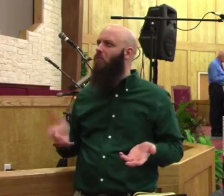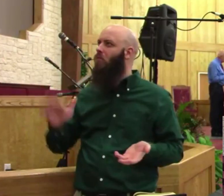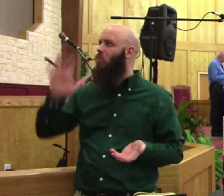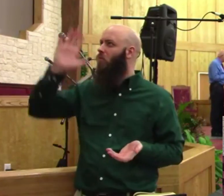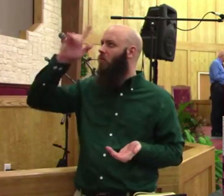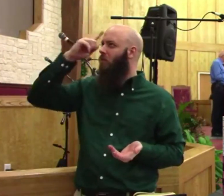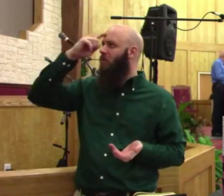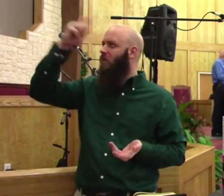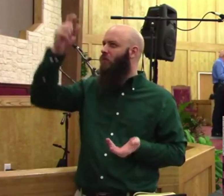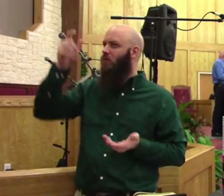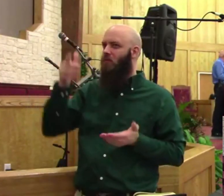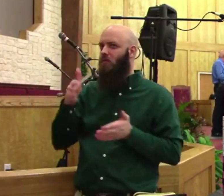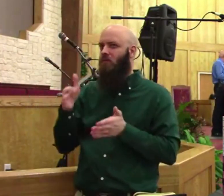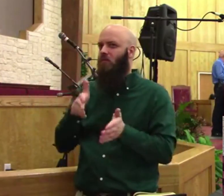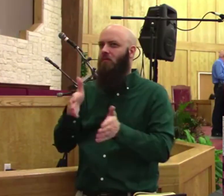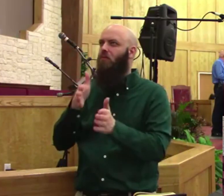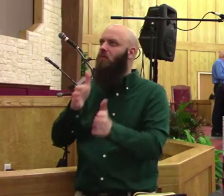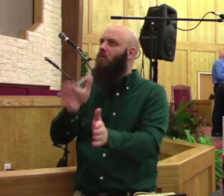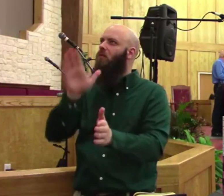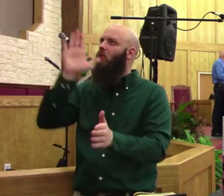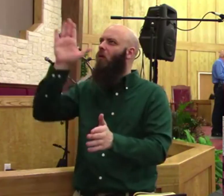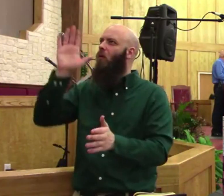But you show us all we need to know.